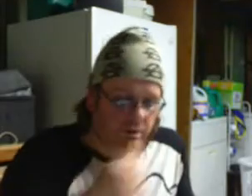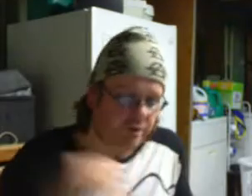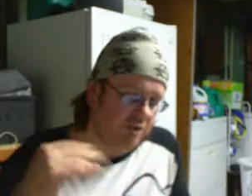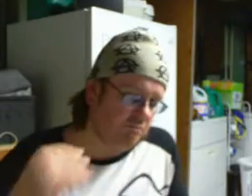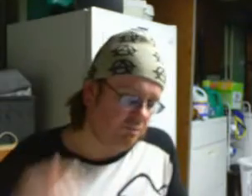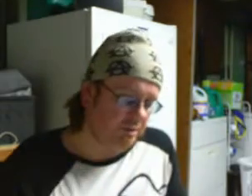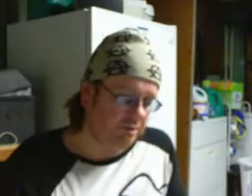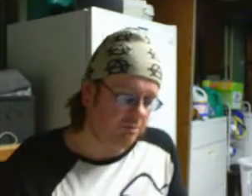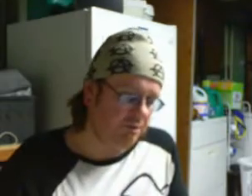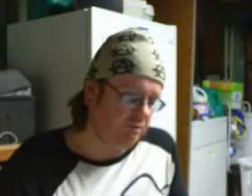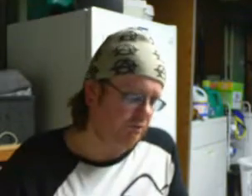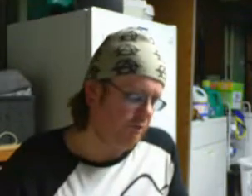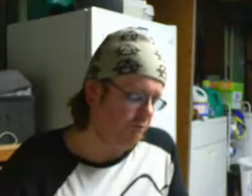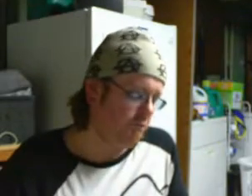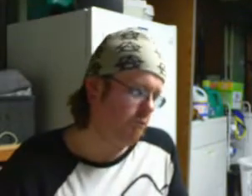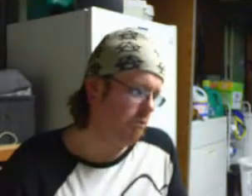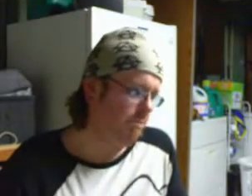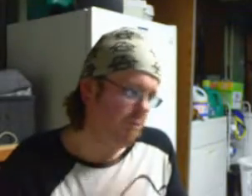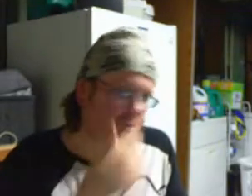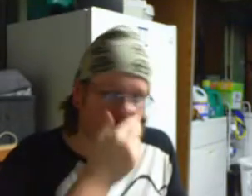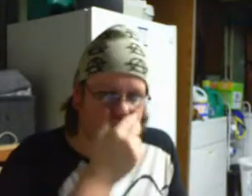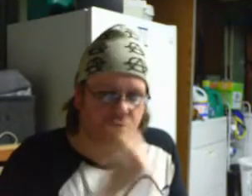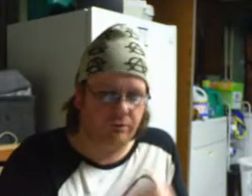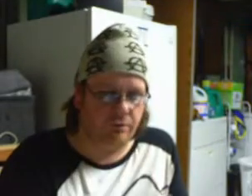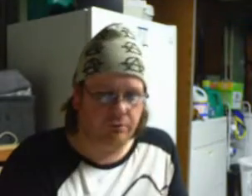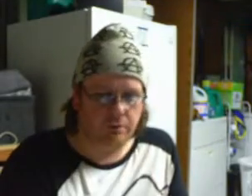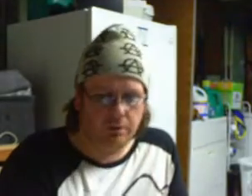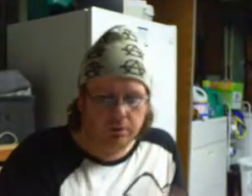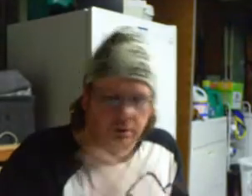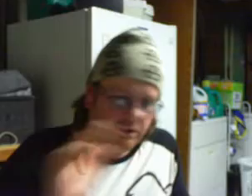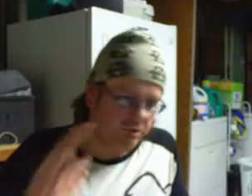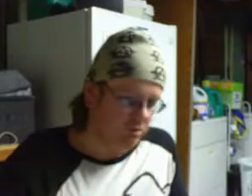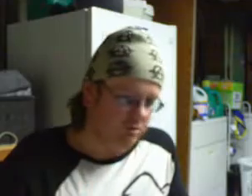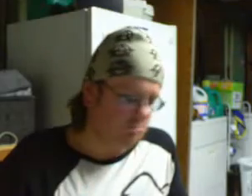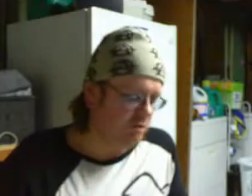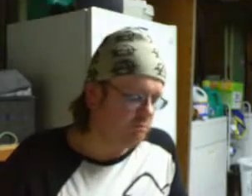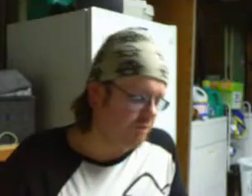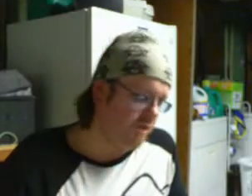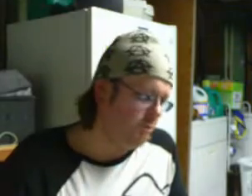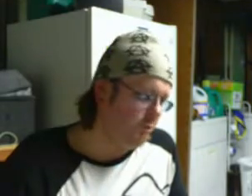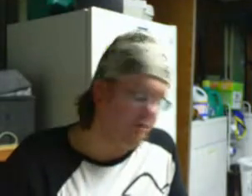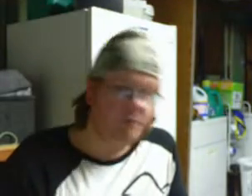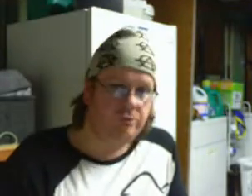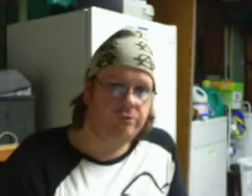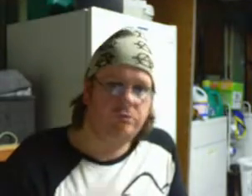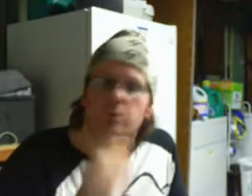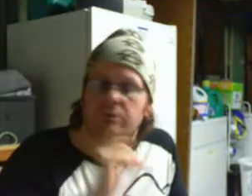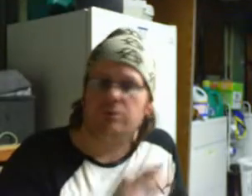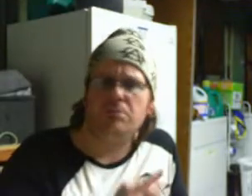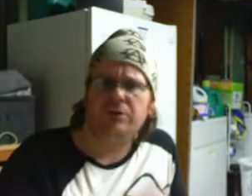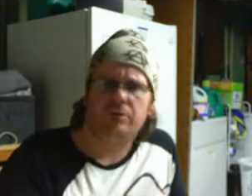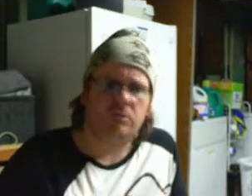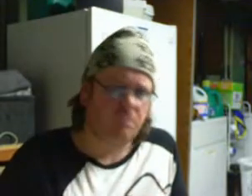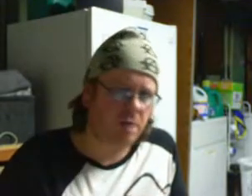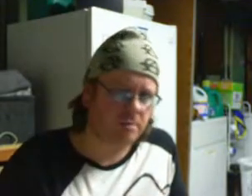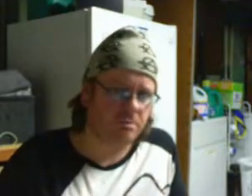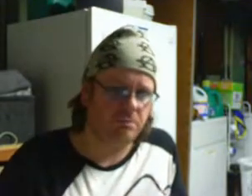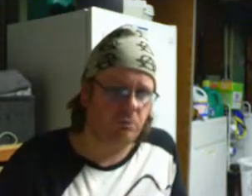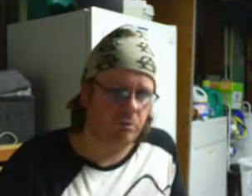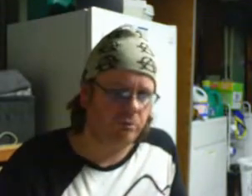having political dissidents stripped of their positions. He said some of them killed, and these are just the ones that are mentioned. There's probably more. There's probably